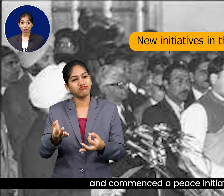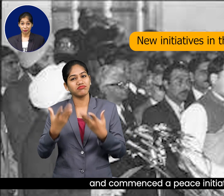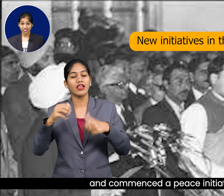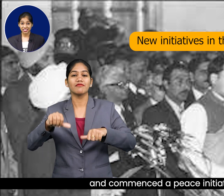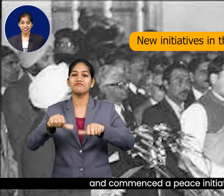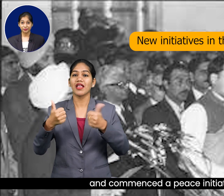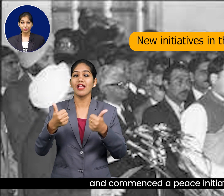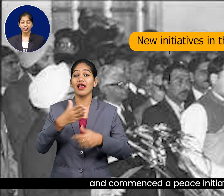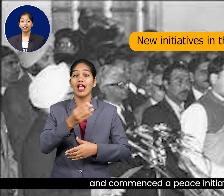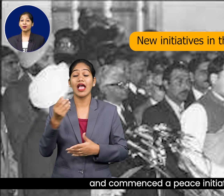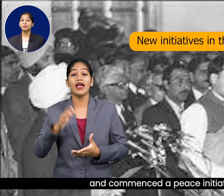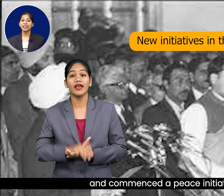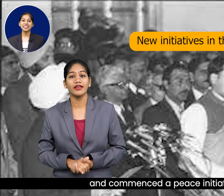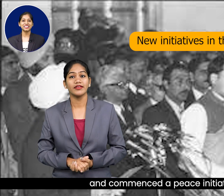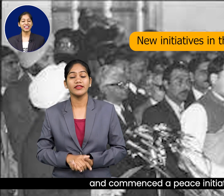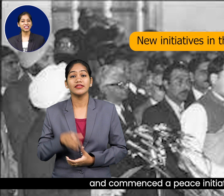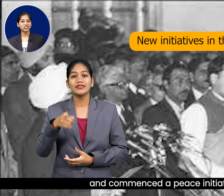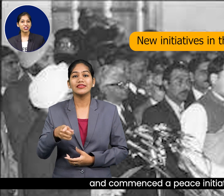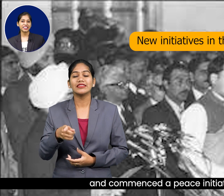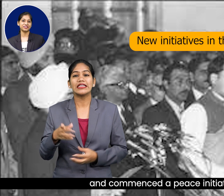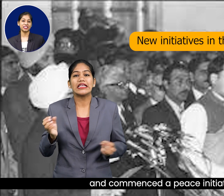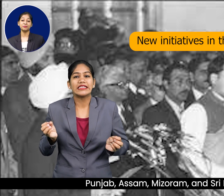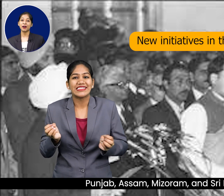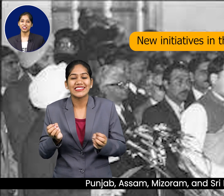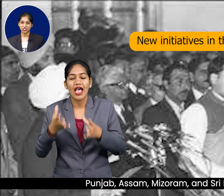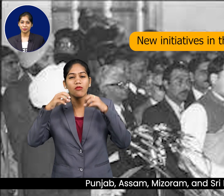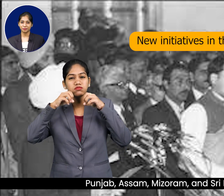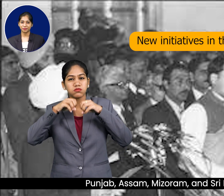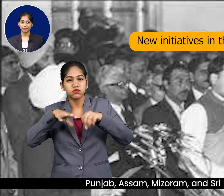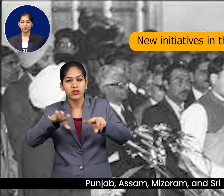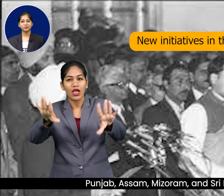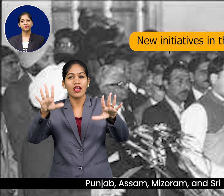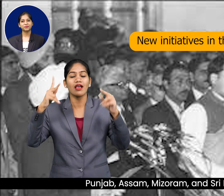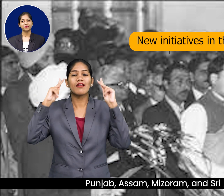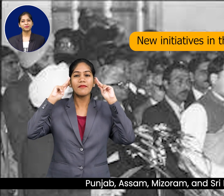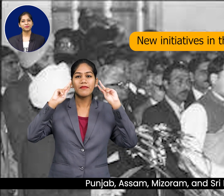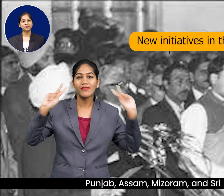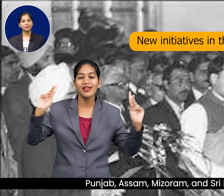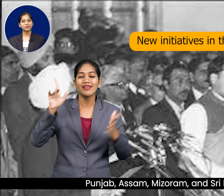and commenced a peace initiative in Punjab,